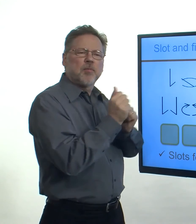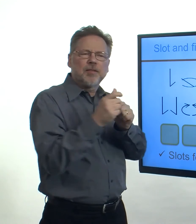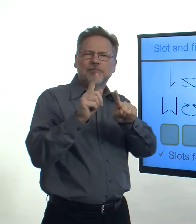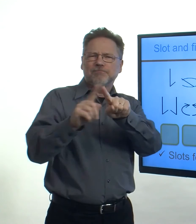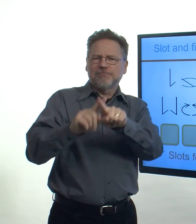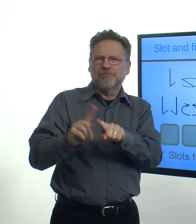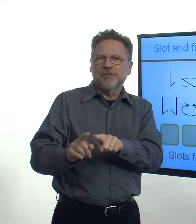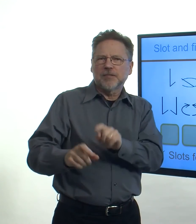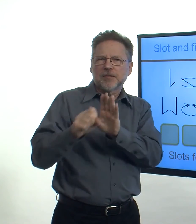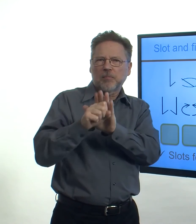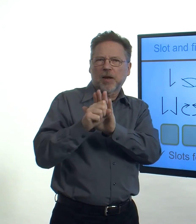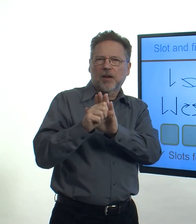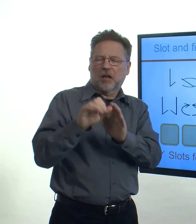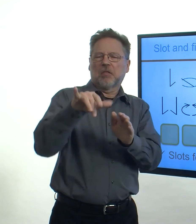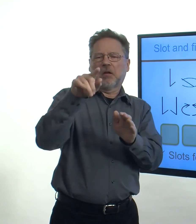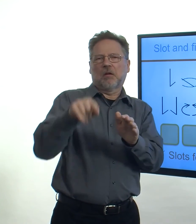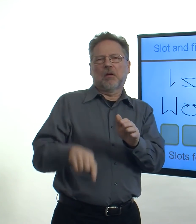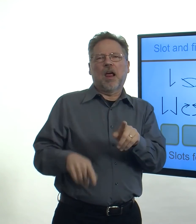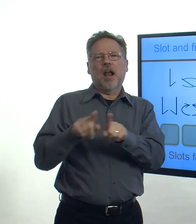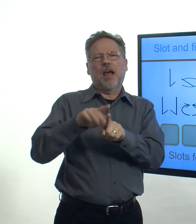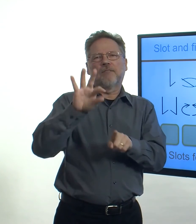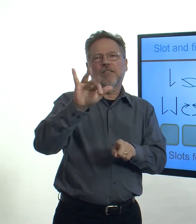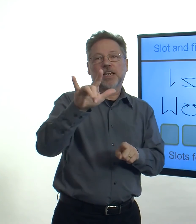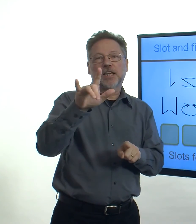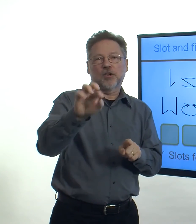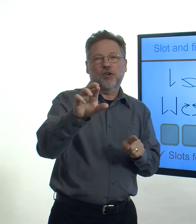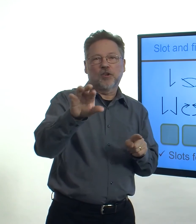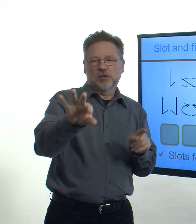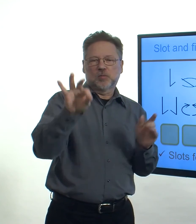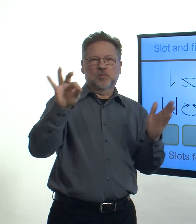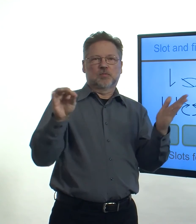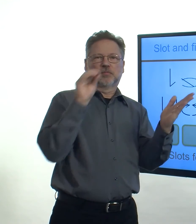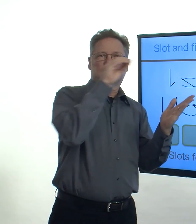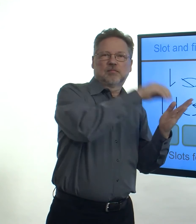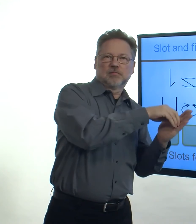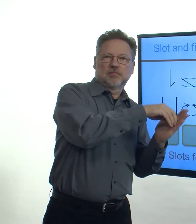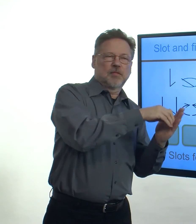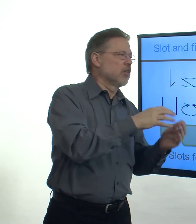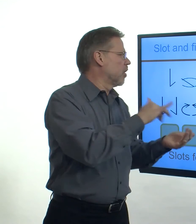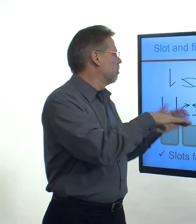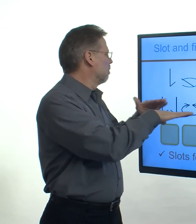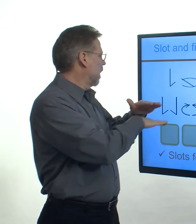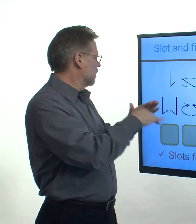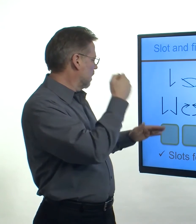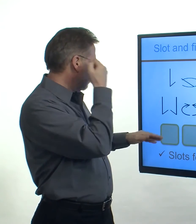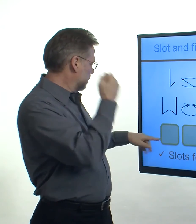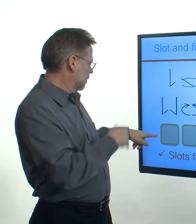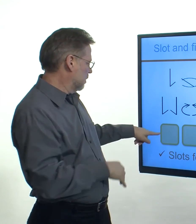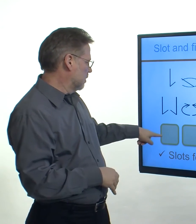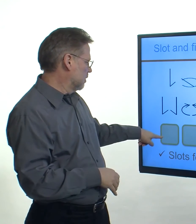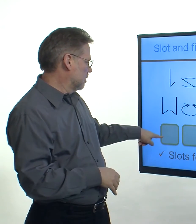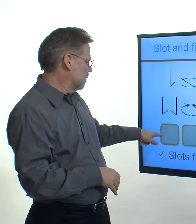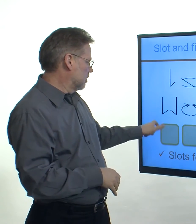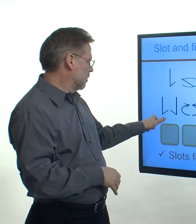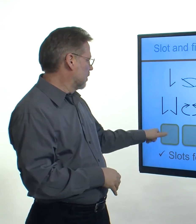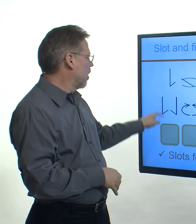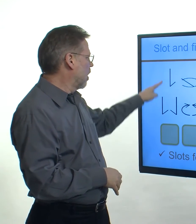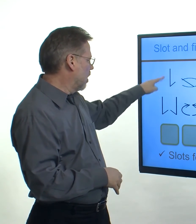These various symbols are used as fillers for the placeholder slots. As you can see, there are 3 slots,